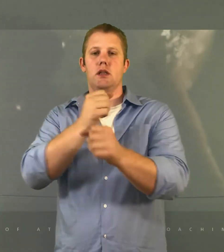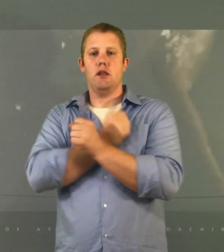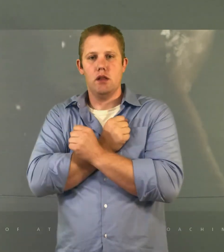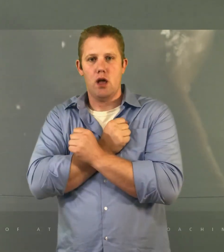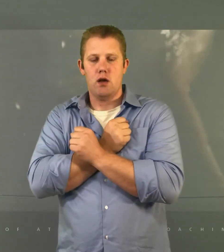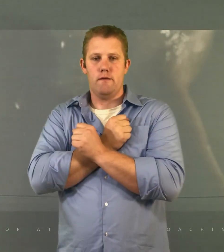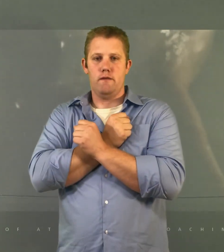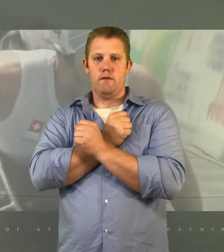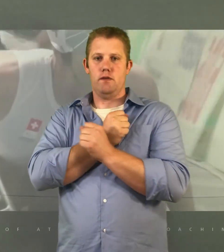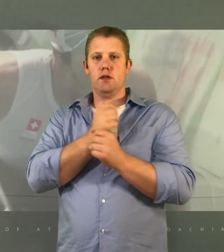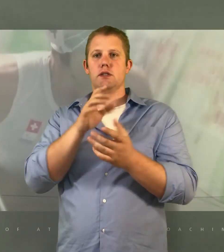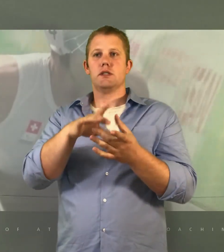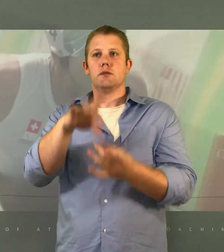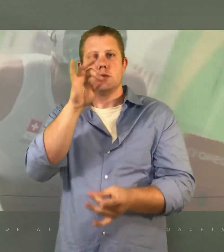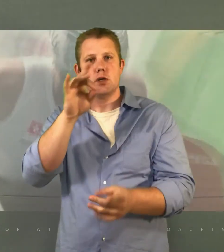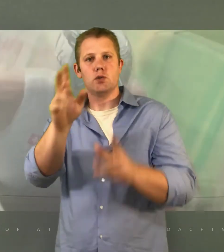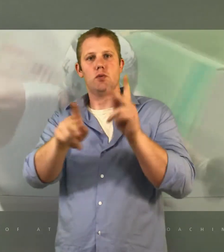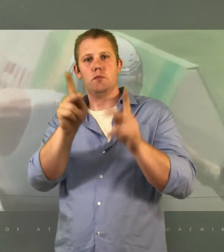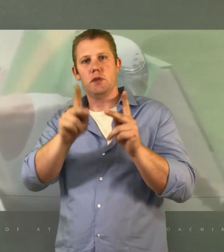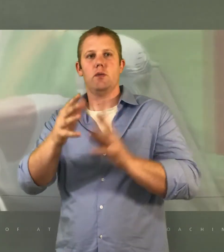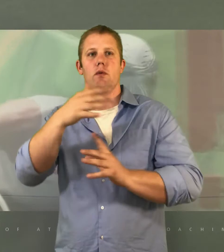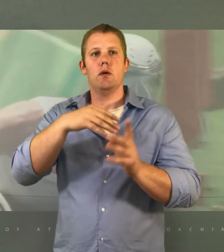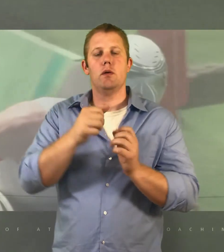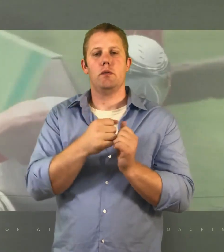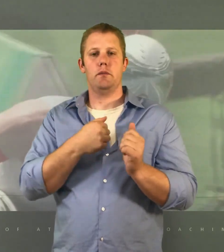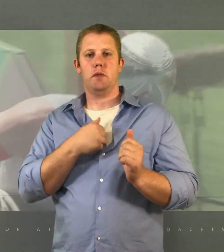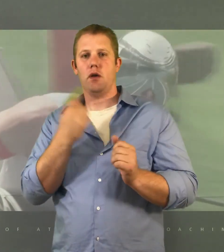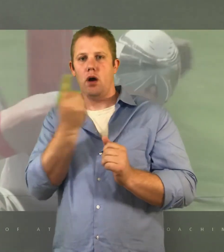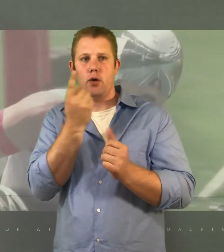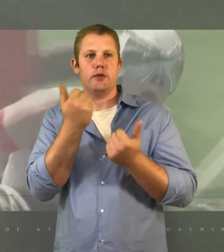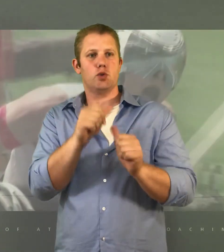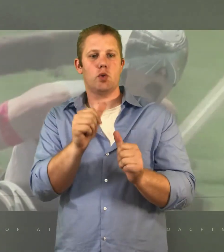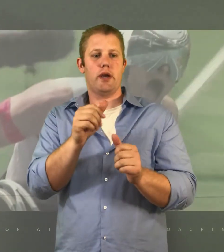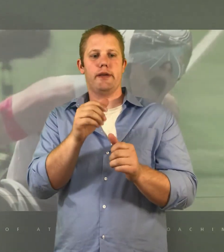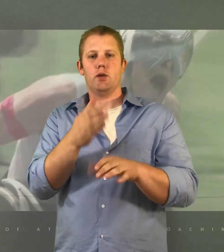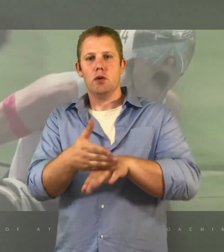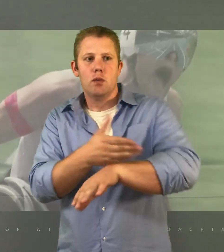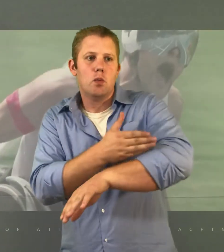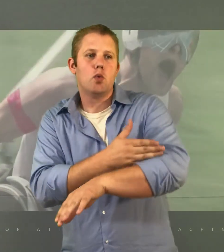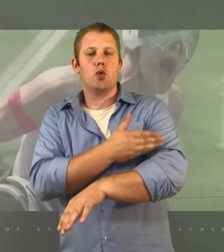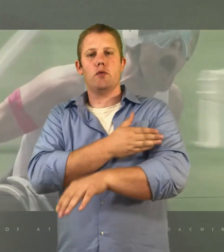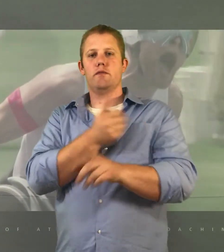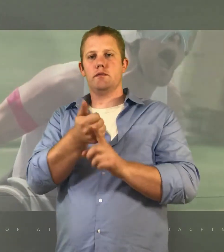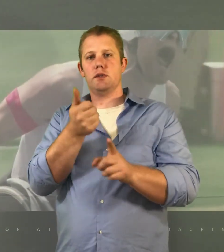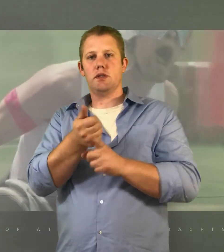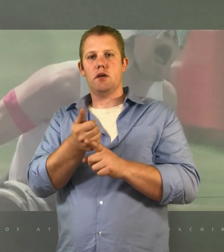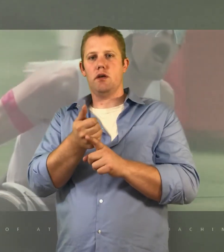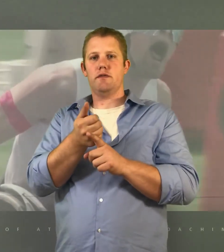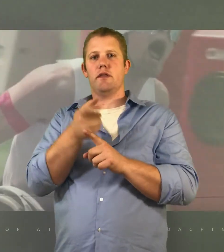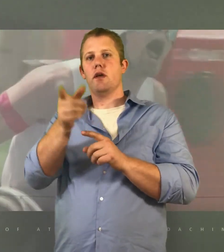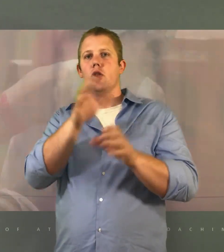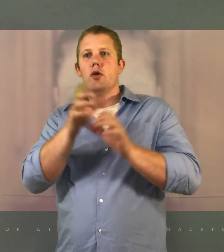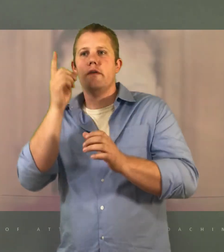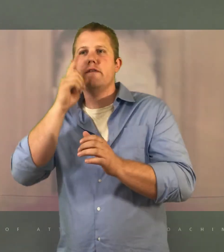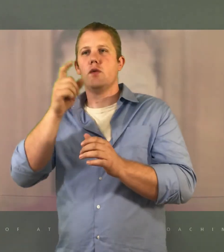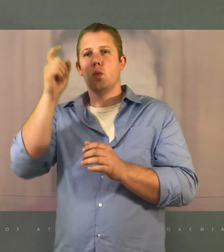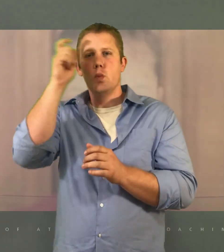walk in the direction of peace, love, spiritual folks that are always evolving and trying to better